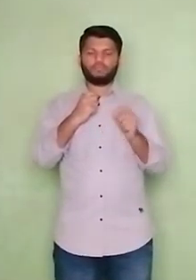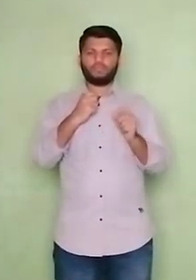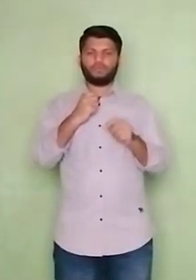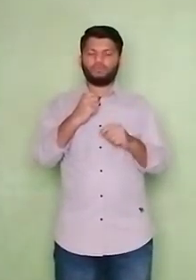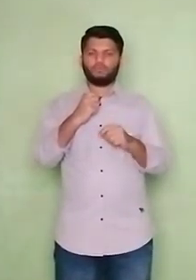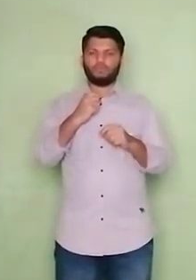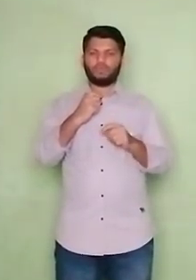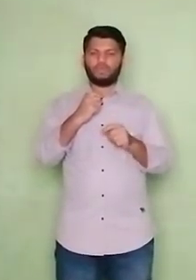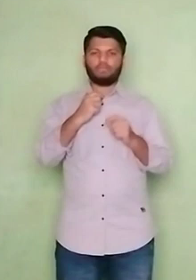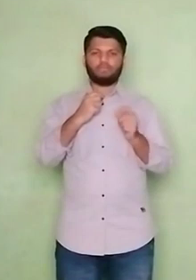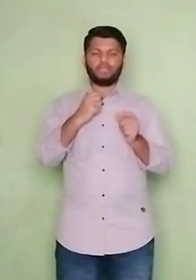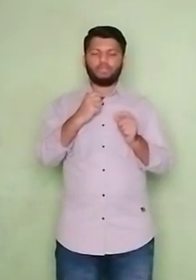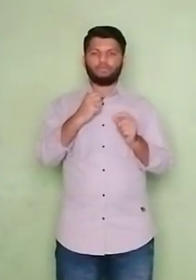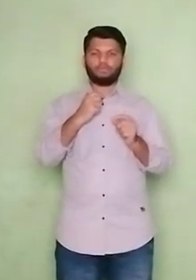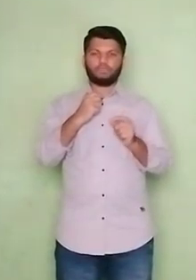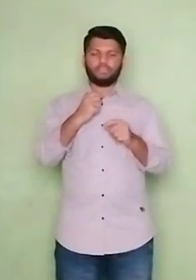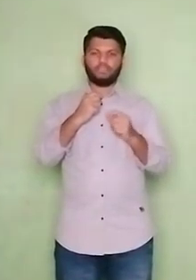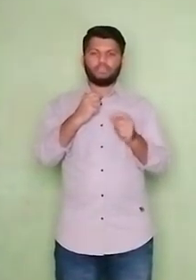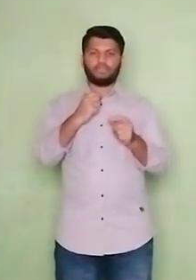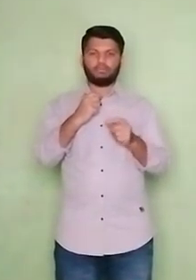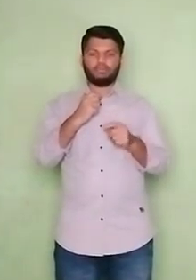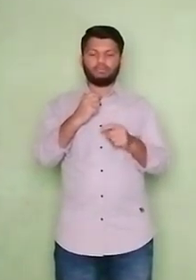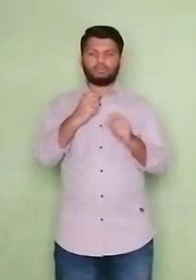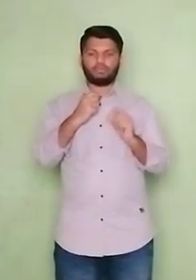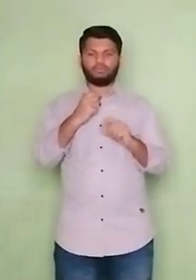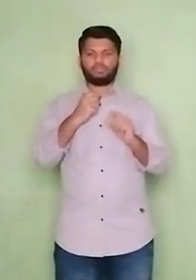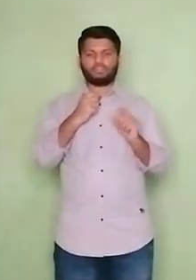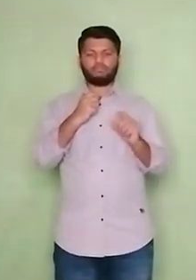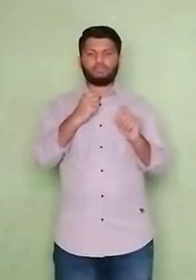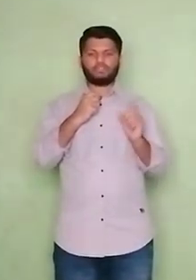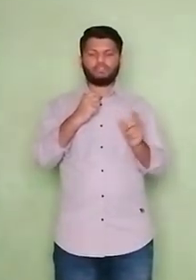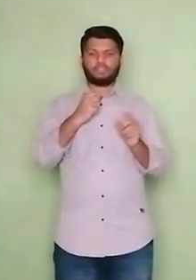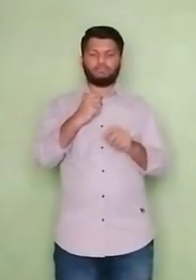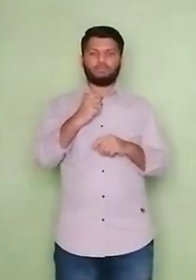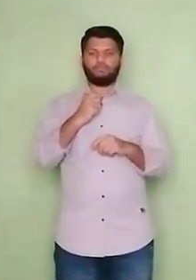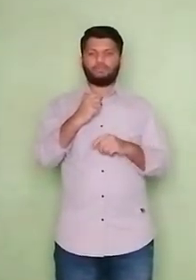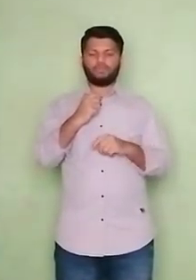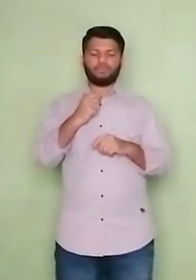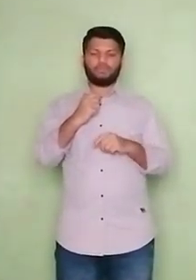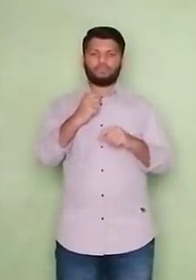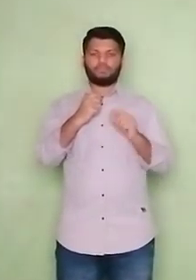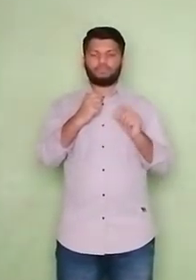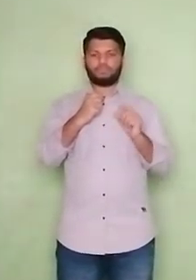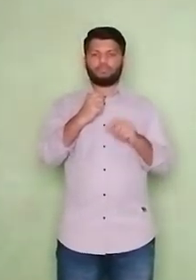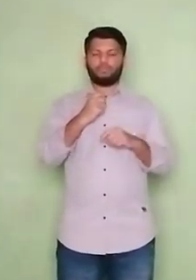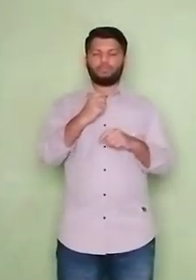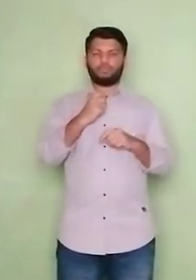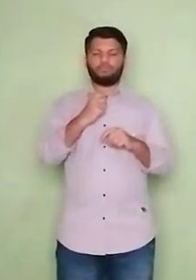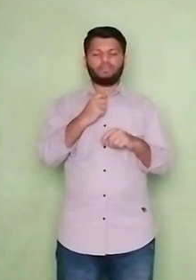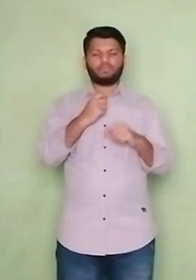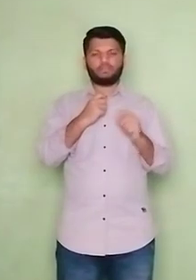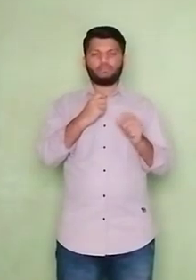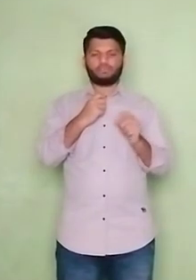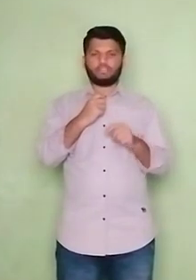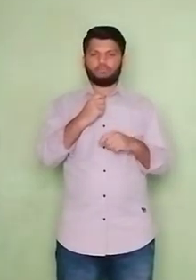video, let me tell you in detail about the control statements in Java. So first of all, what is control